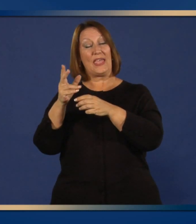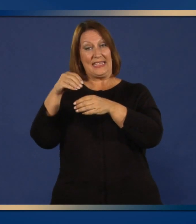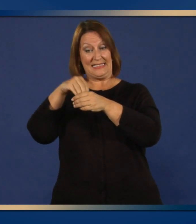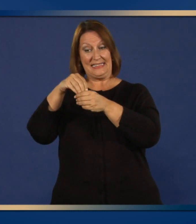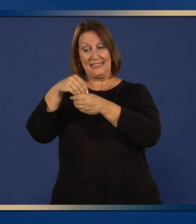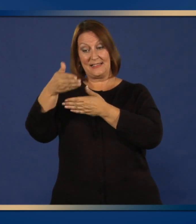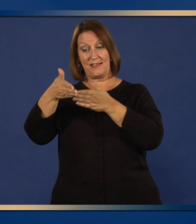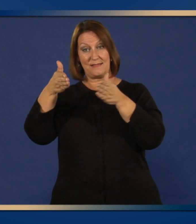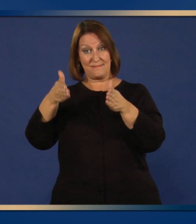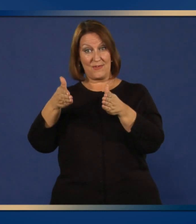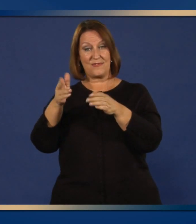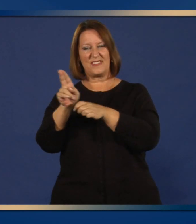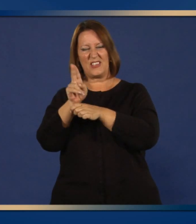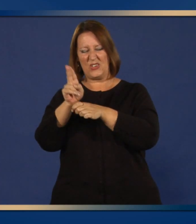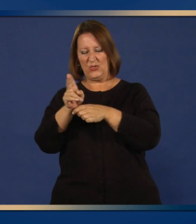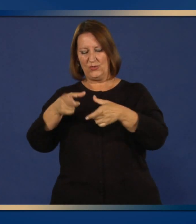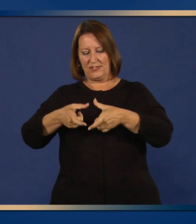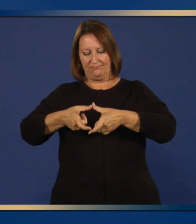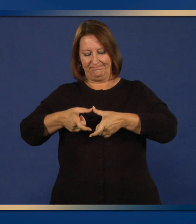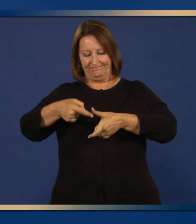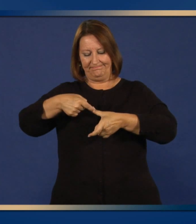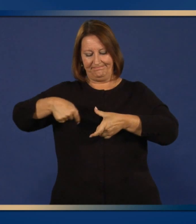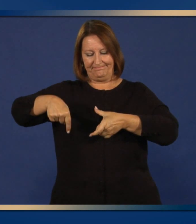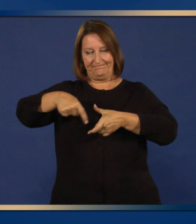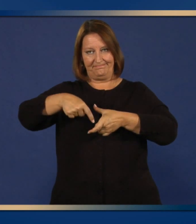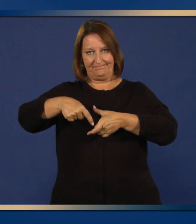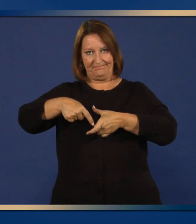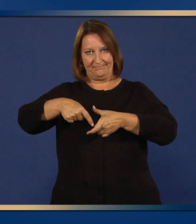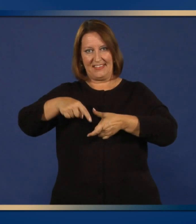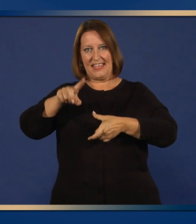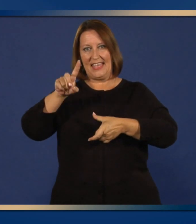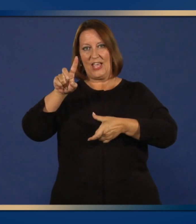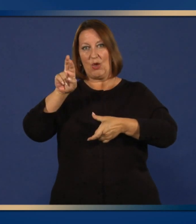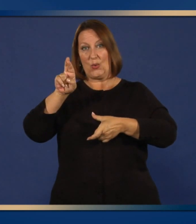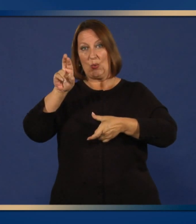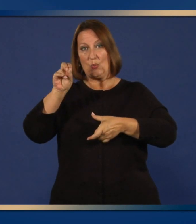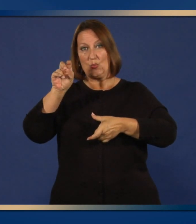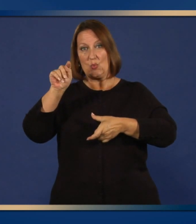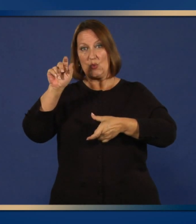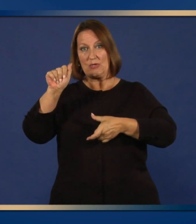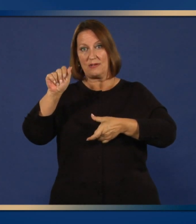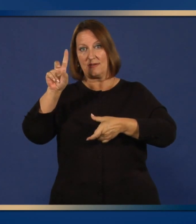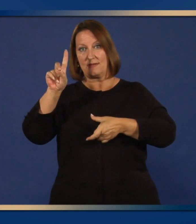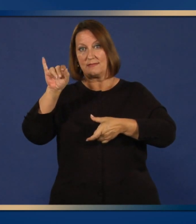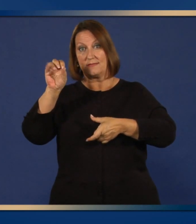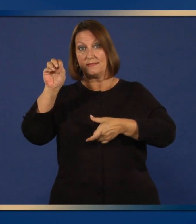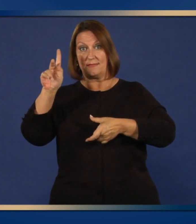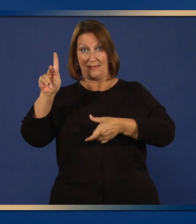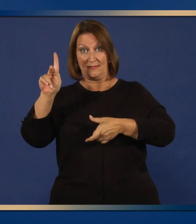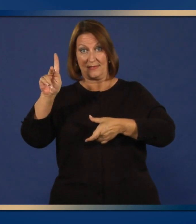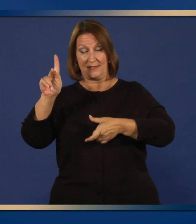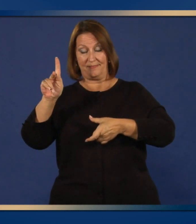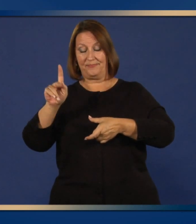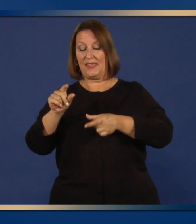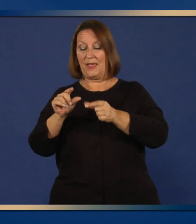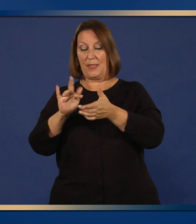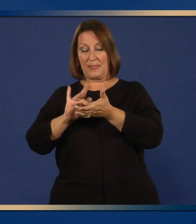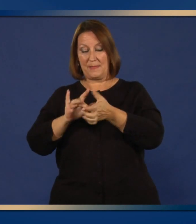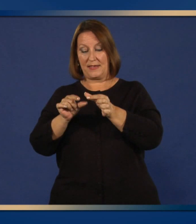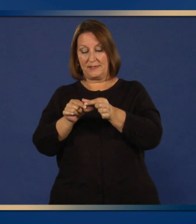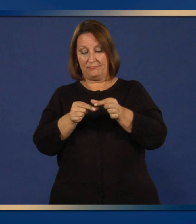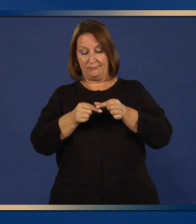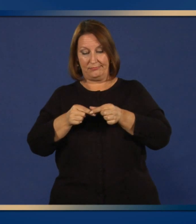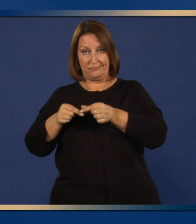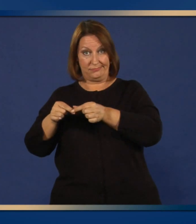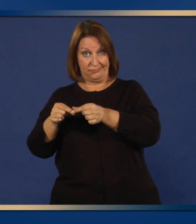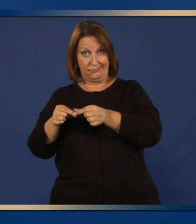Zenamavir is packaged in a medicine disc called a rotadisc and is inhaled by mouth using